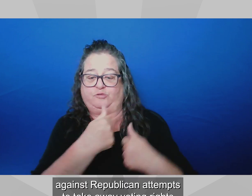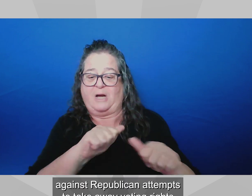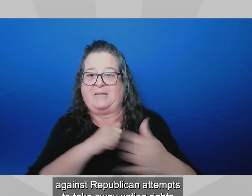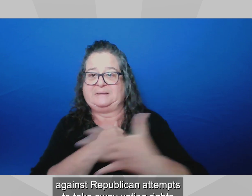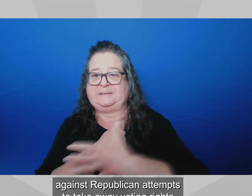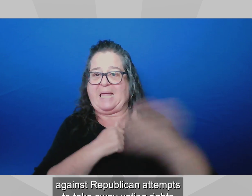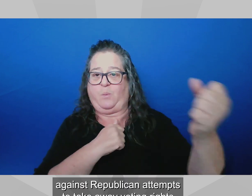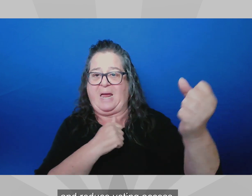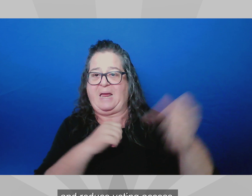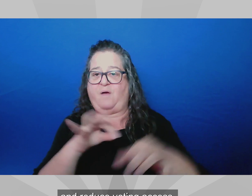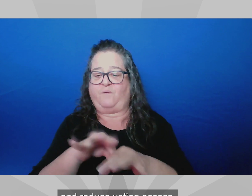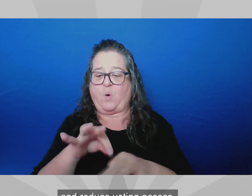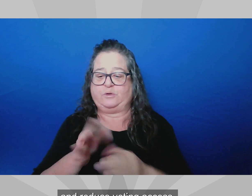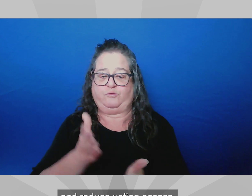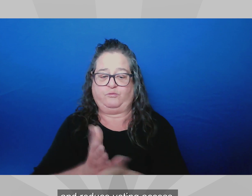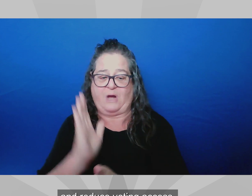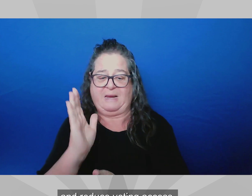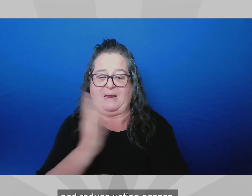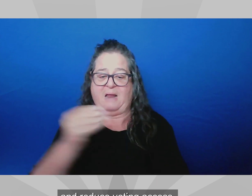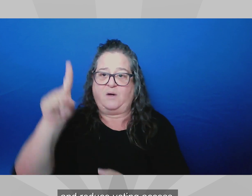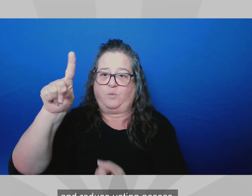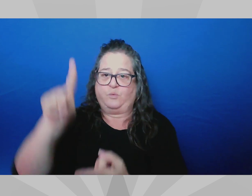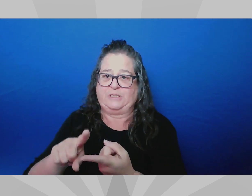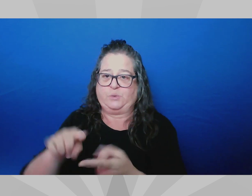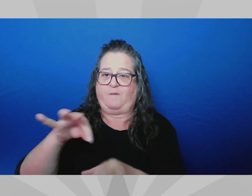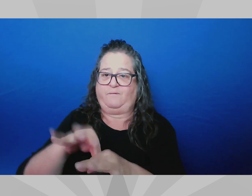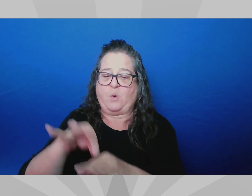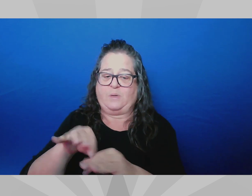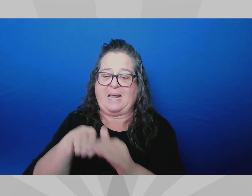take away voting rights and reduce voting access.